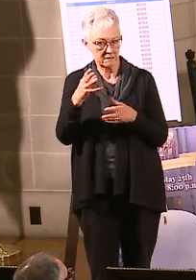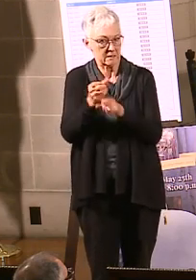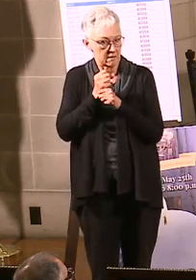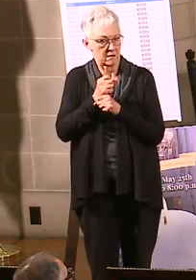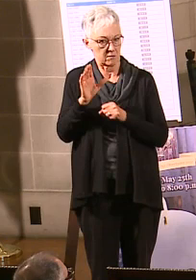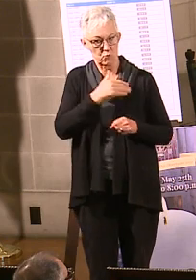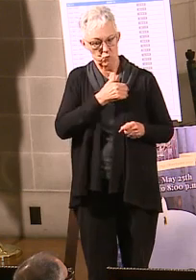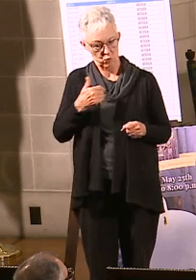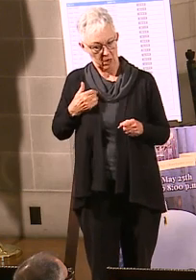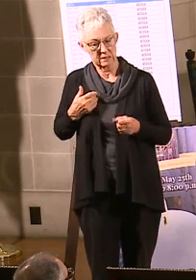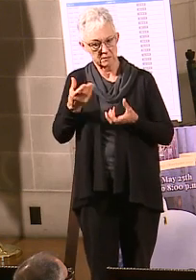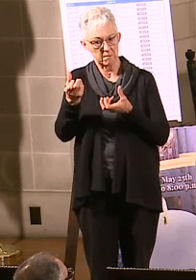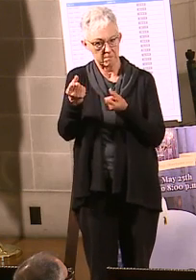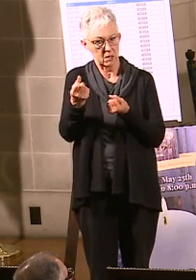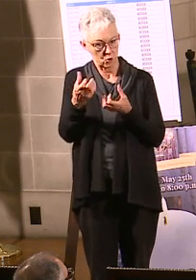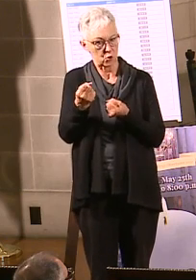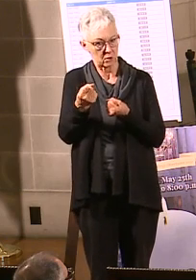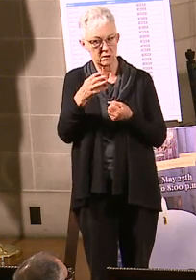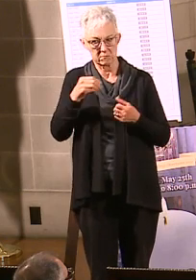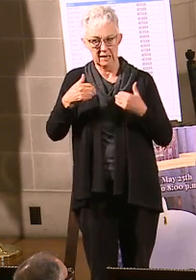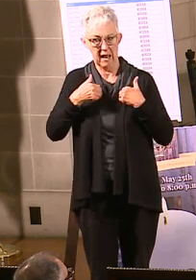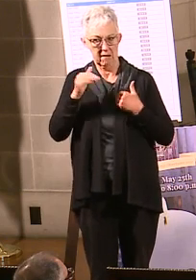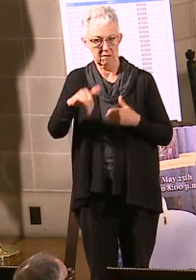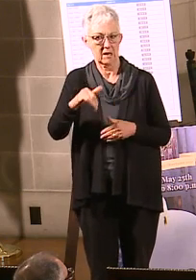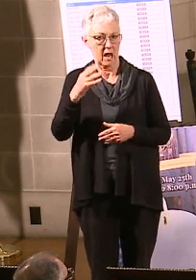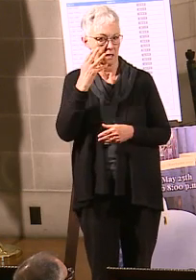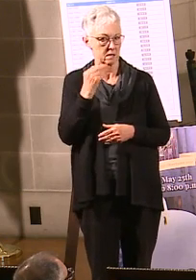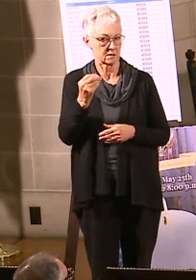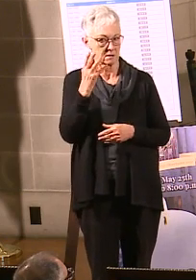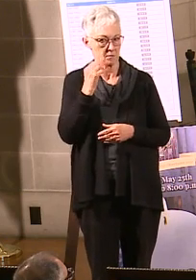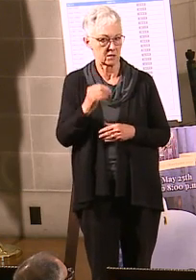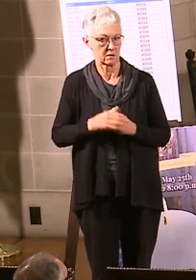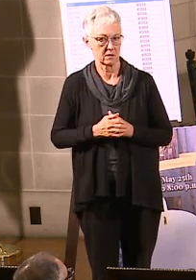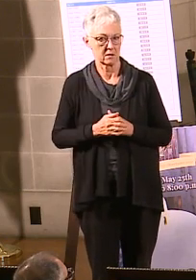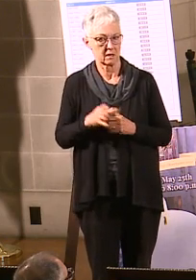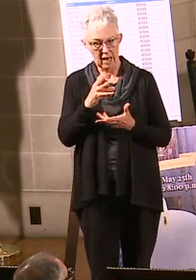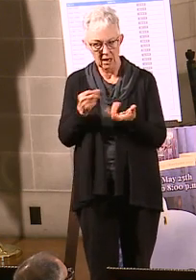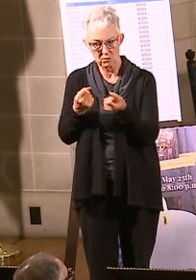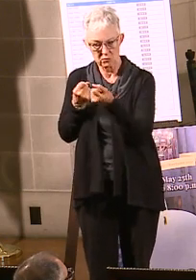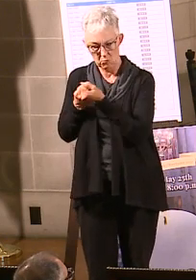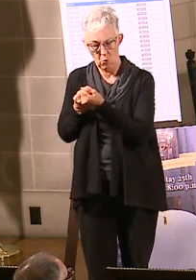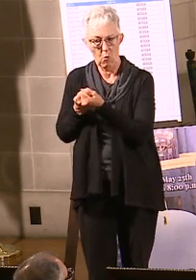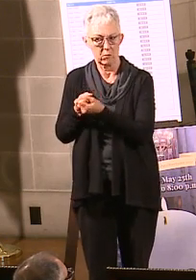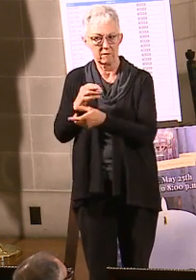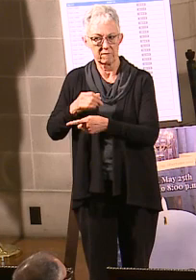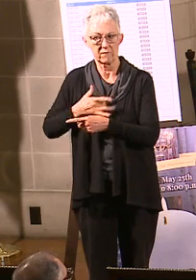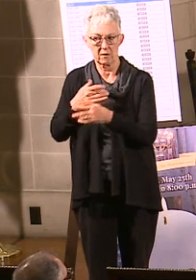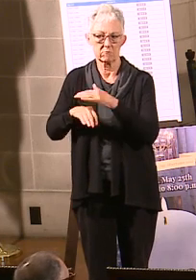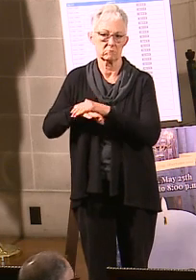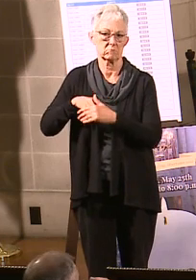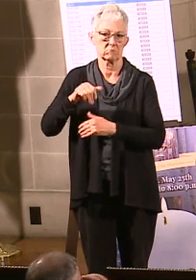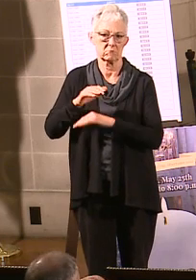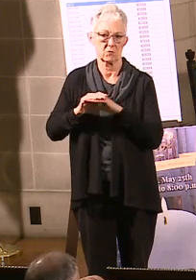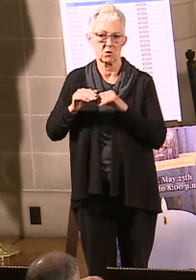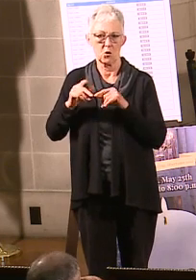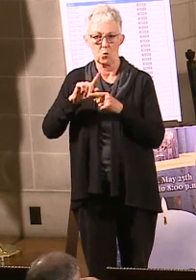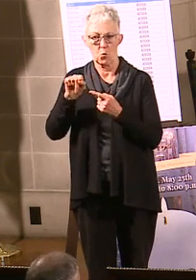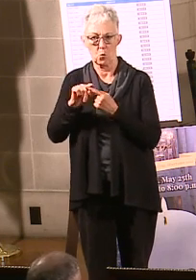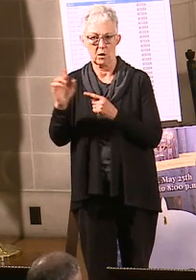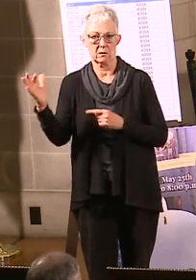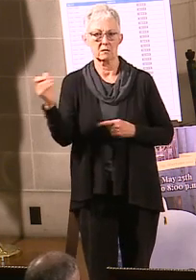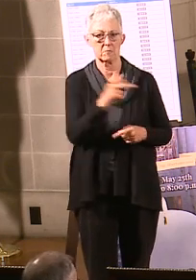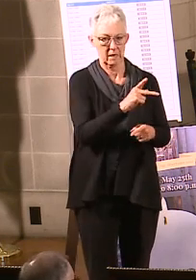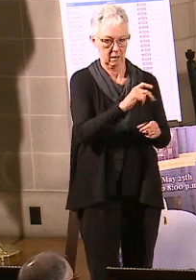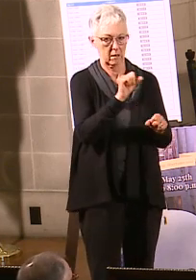go through that nursing experience and be supported while they're returning to the workplace. So that's one of